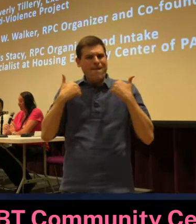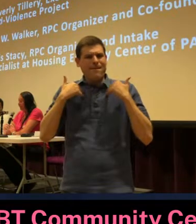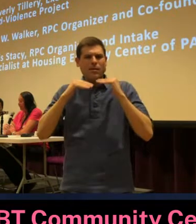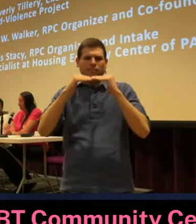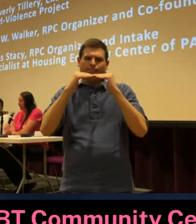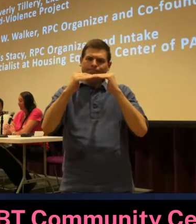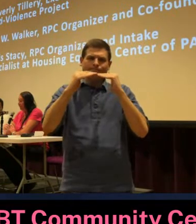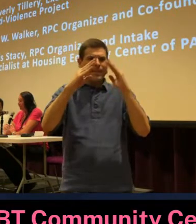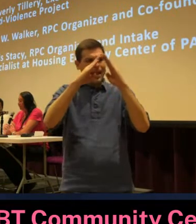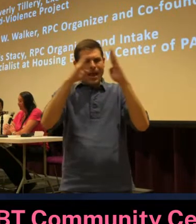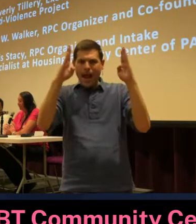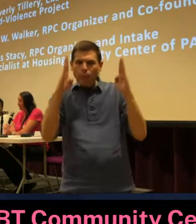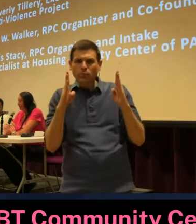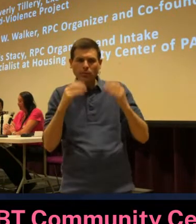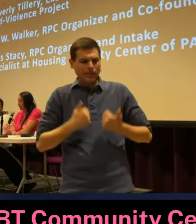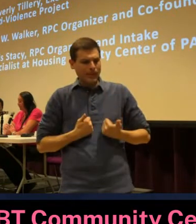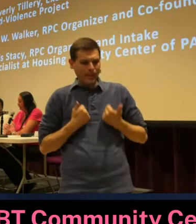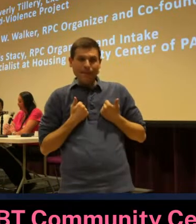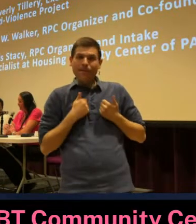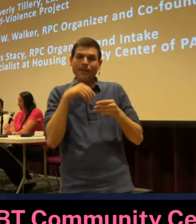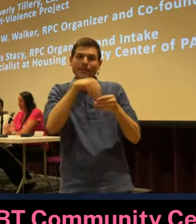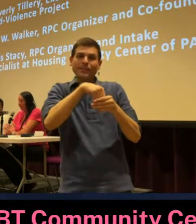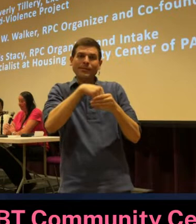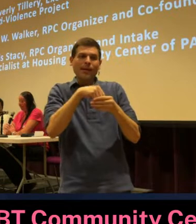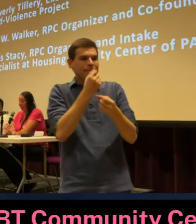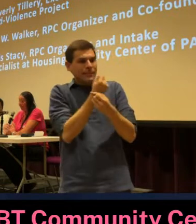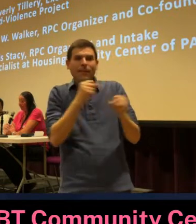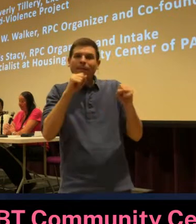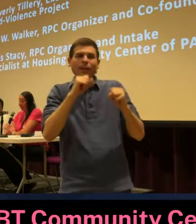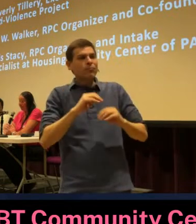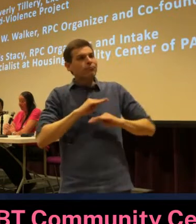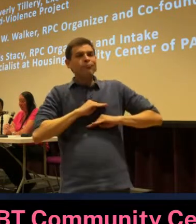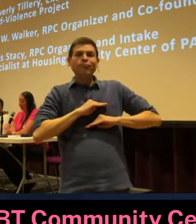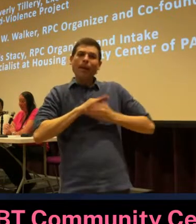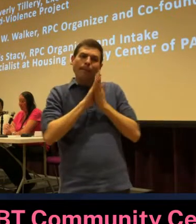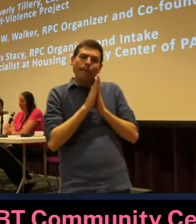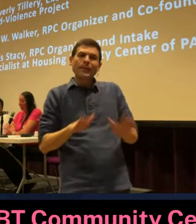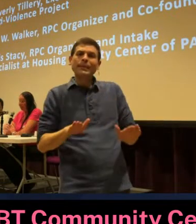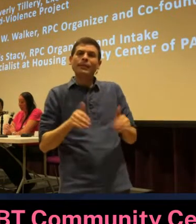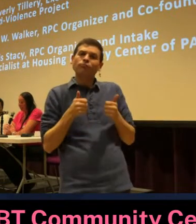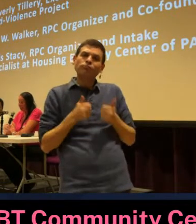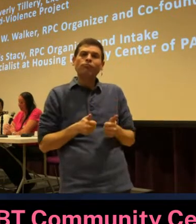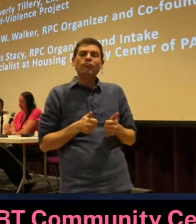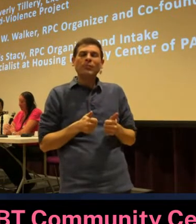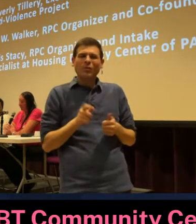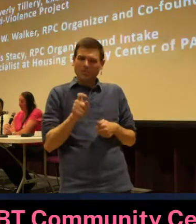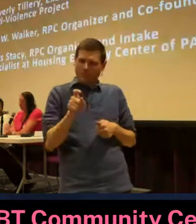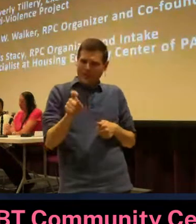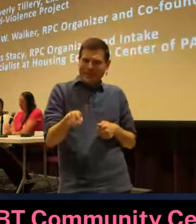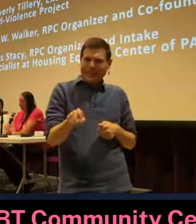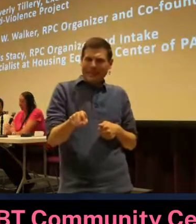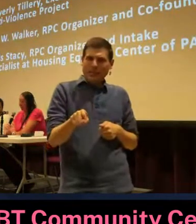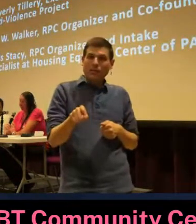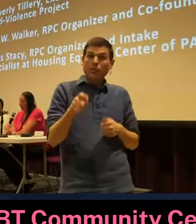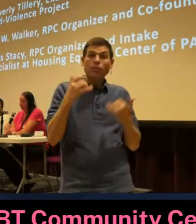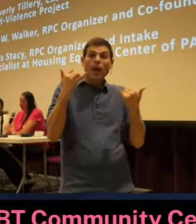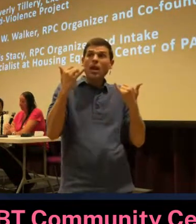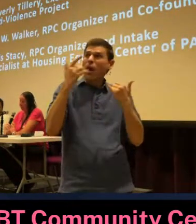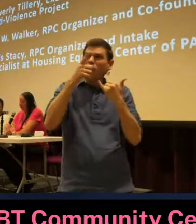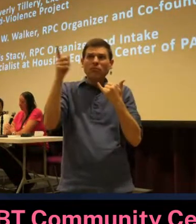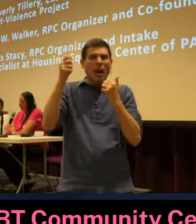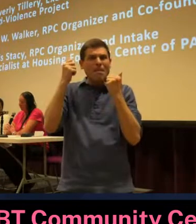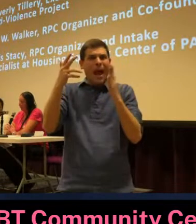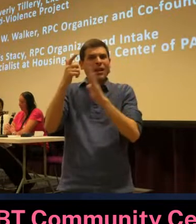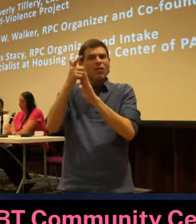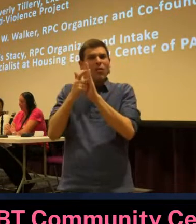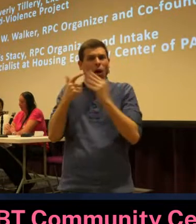we can live there peacefully and have a good place to live. Lots of laws that cover that, but if